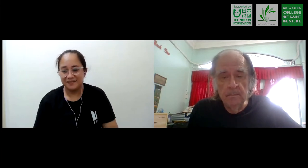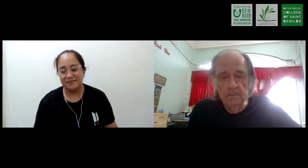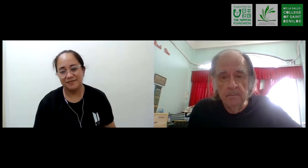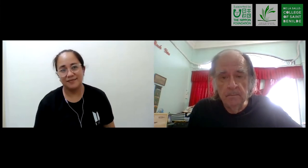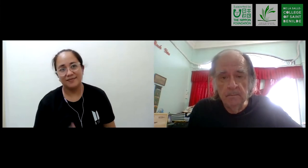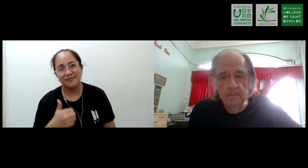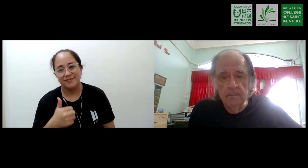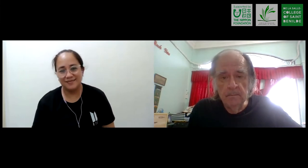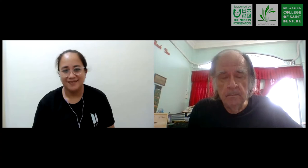Good, sir.